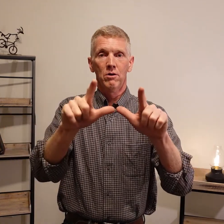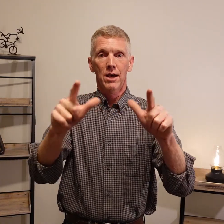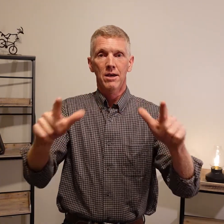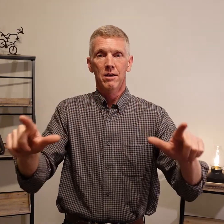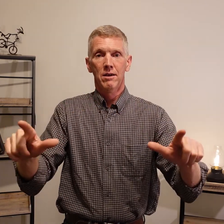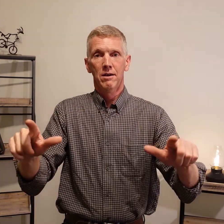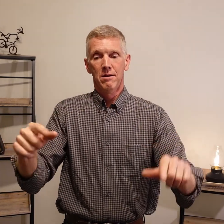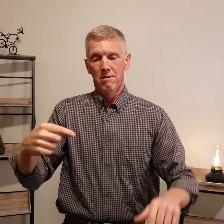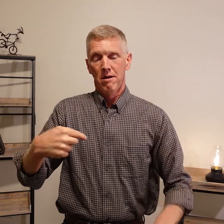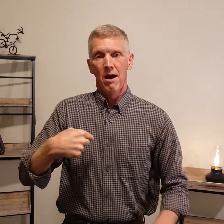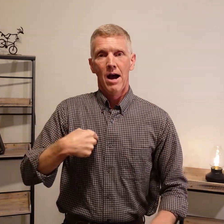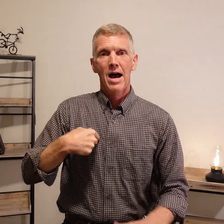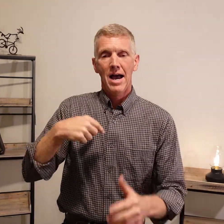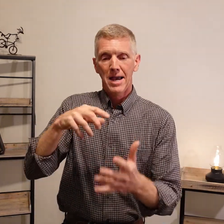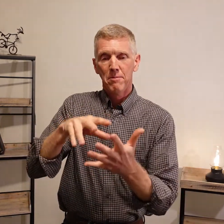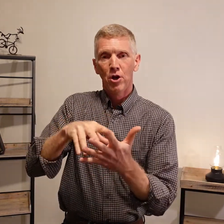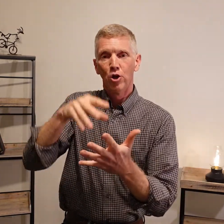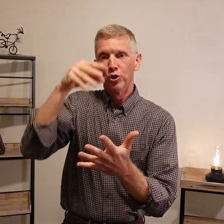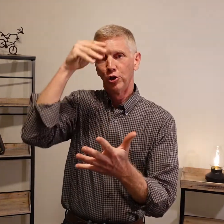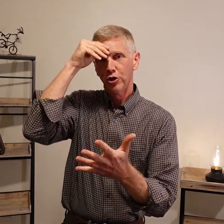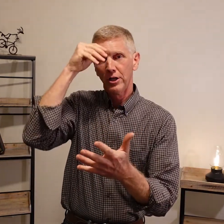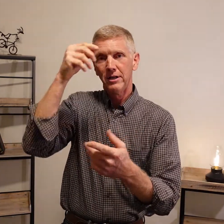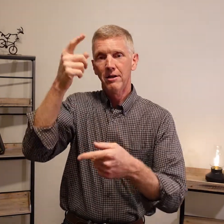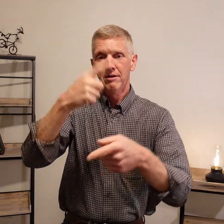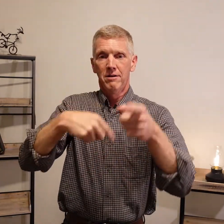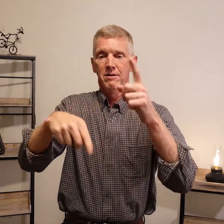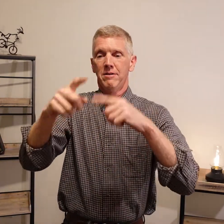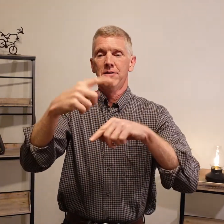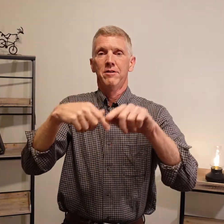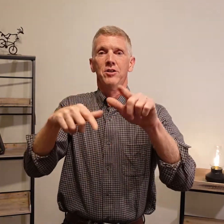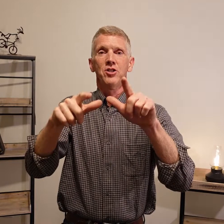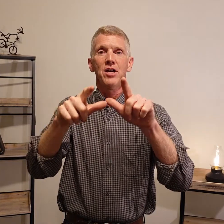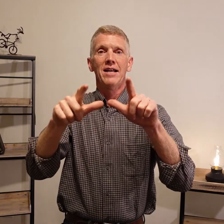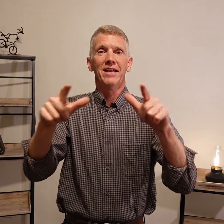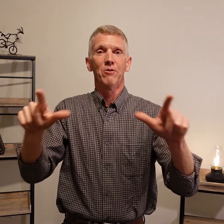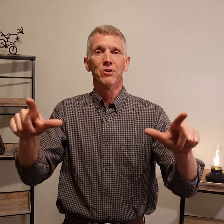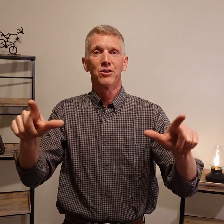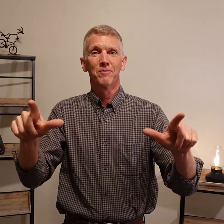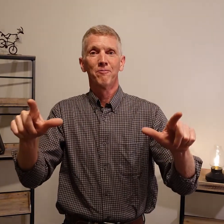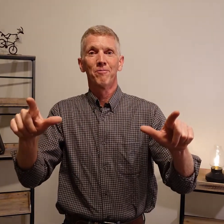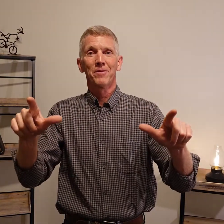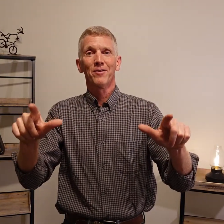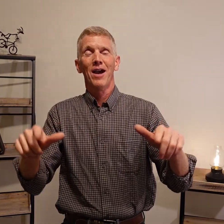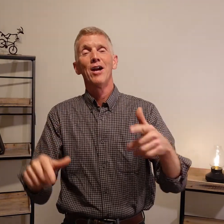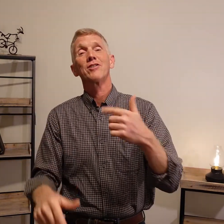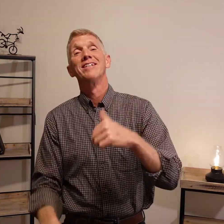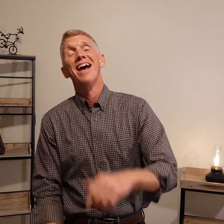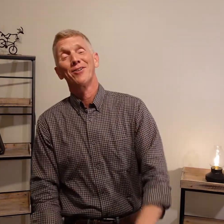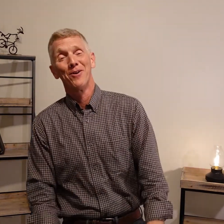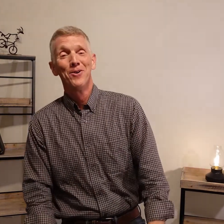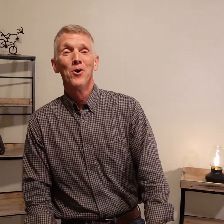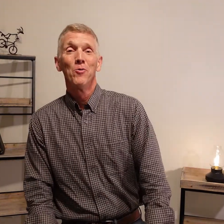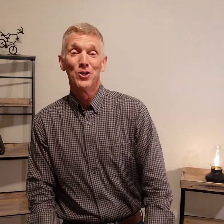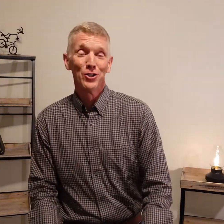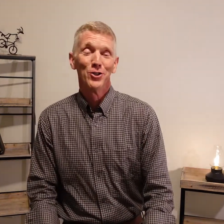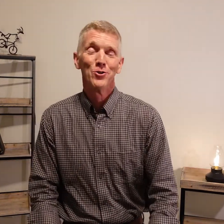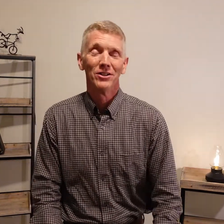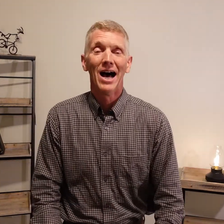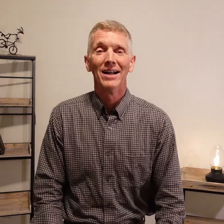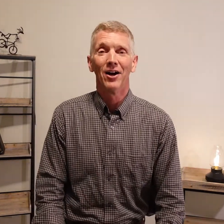Okay. I'm learning sign language. Okay, here's the next one, which you'll use a lot, all